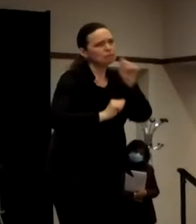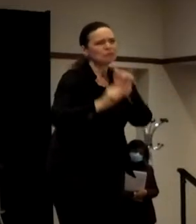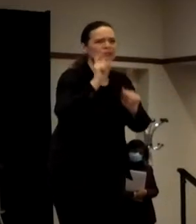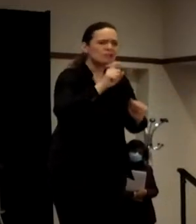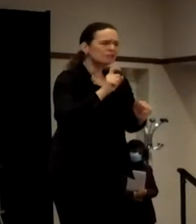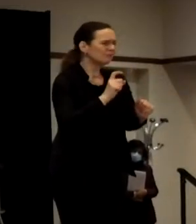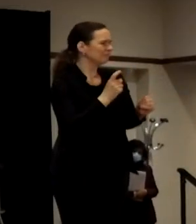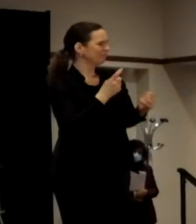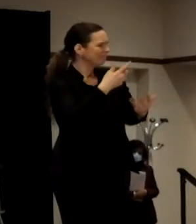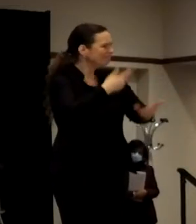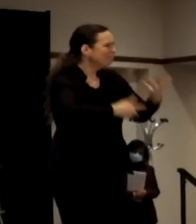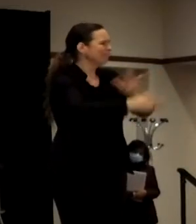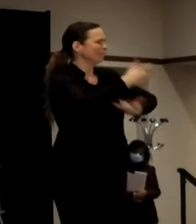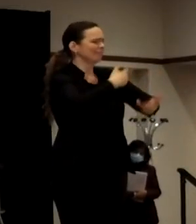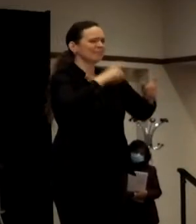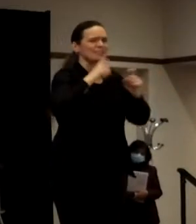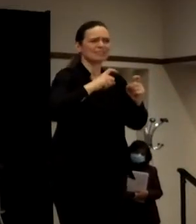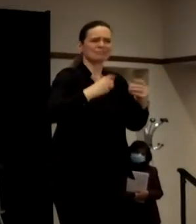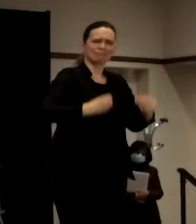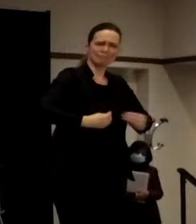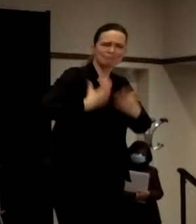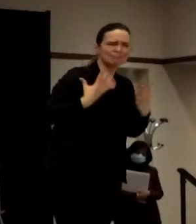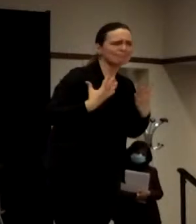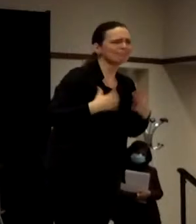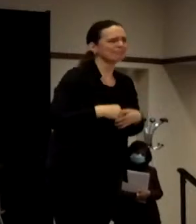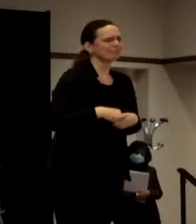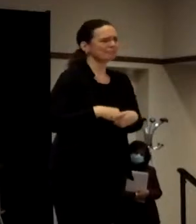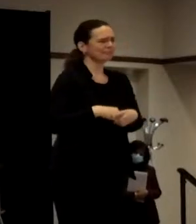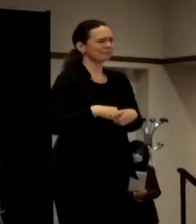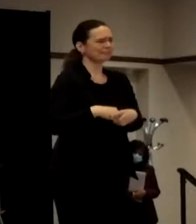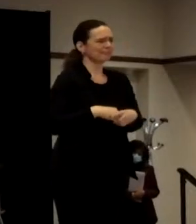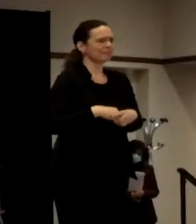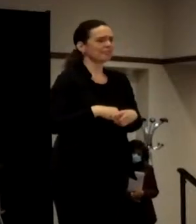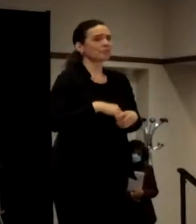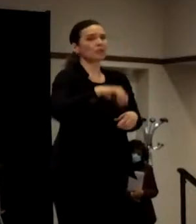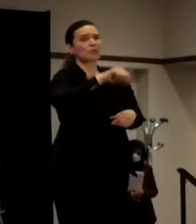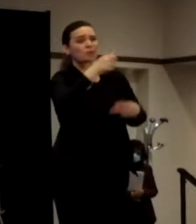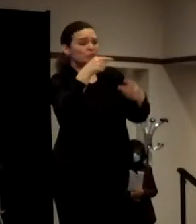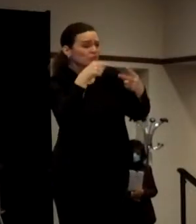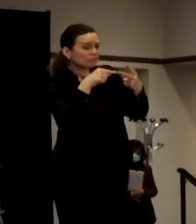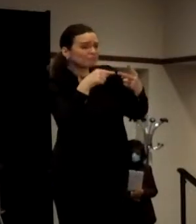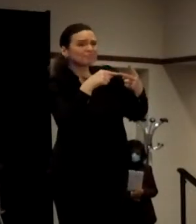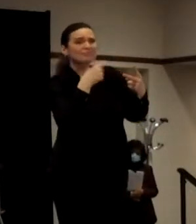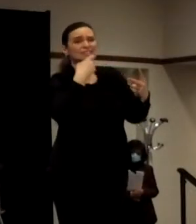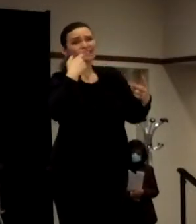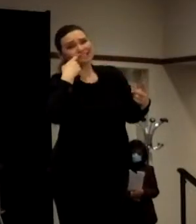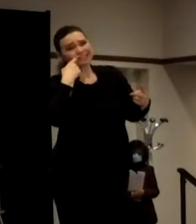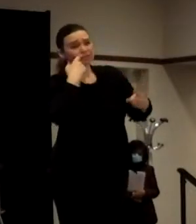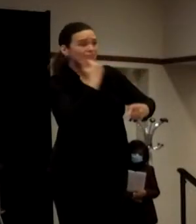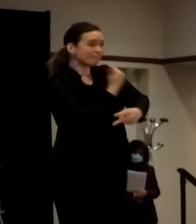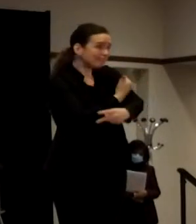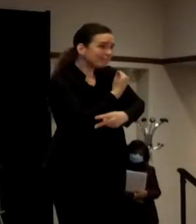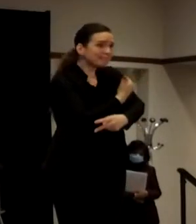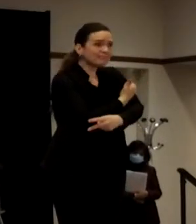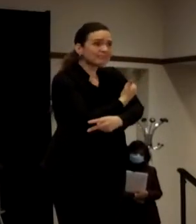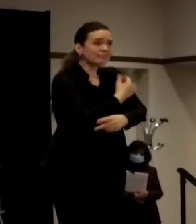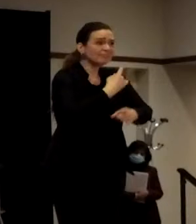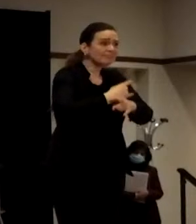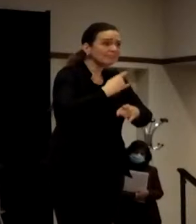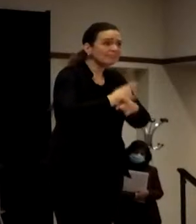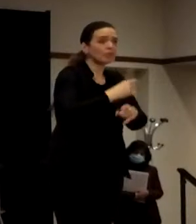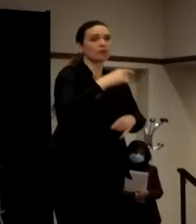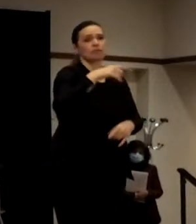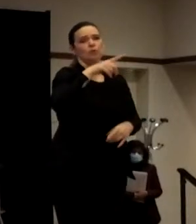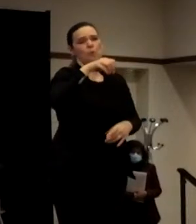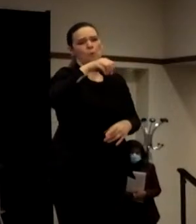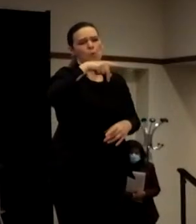serious problems with addiction, with opioids, suicide right now, and this is all pandemic driven.